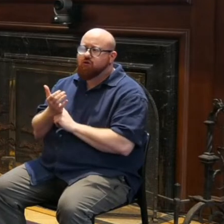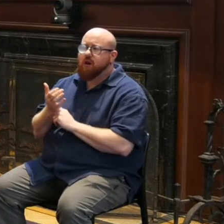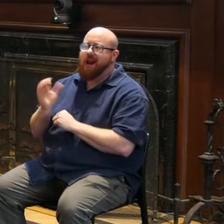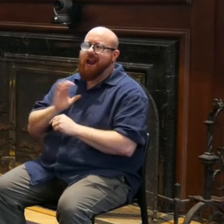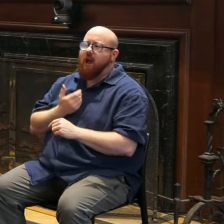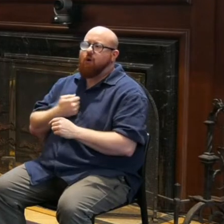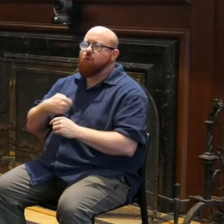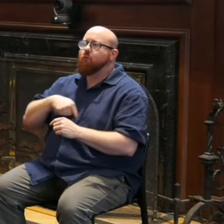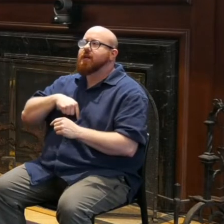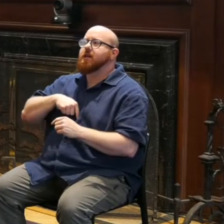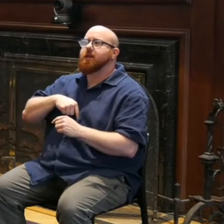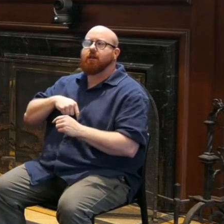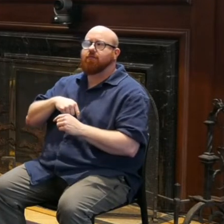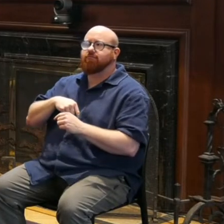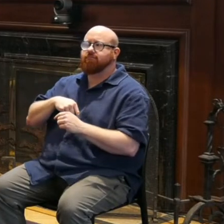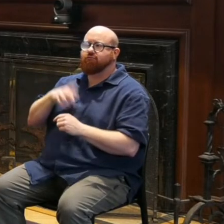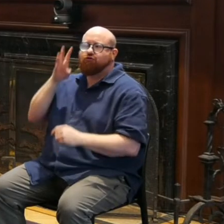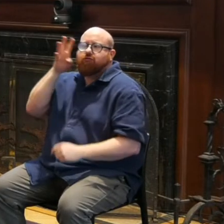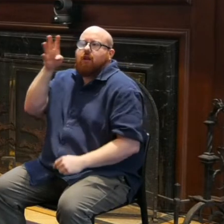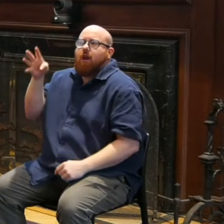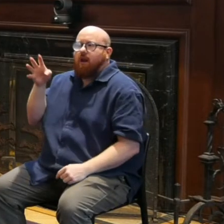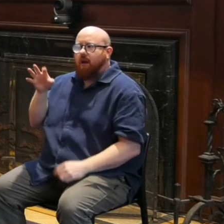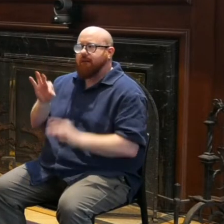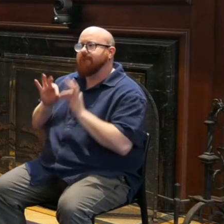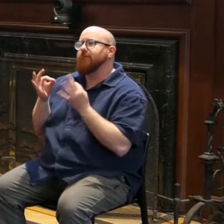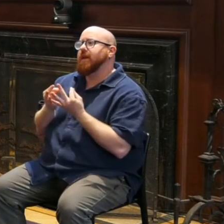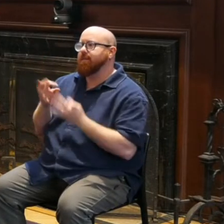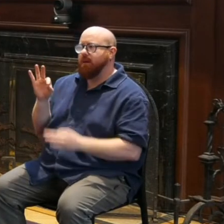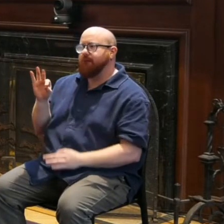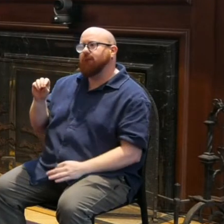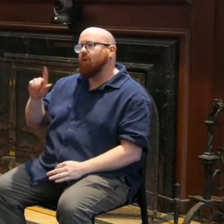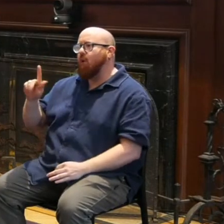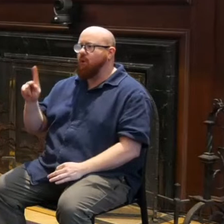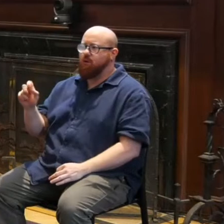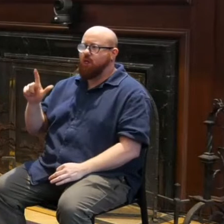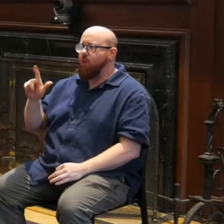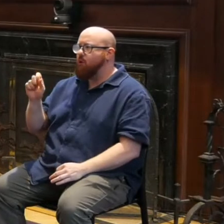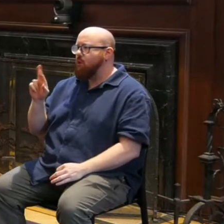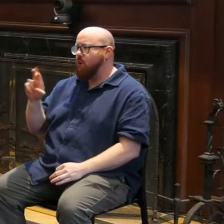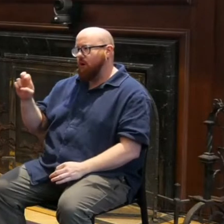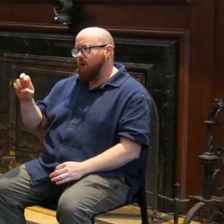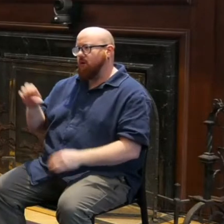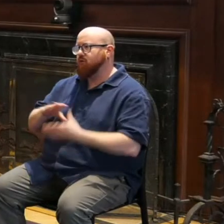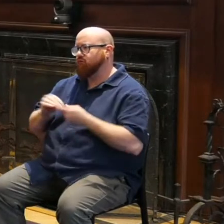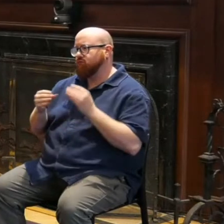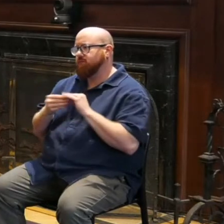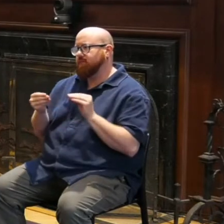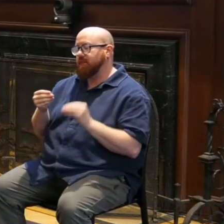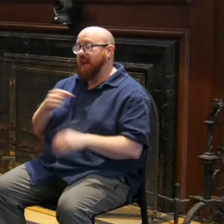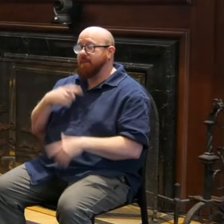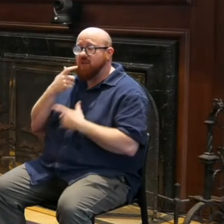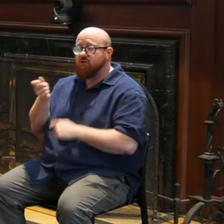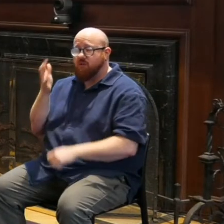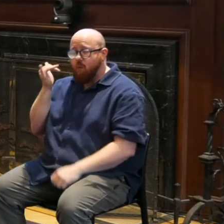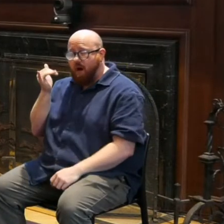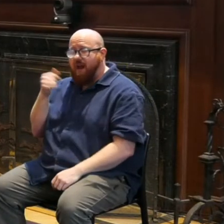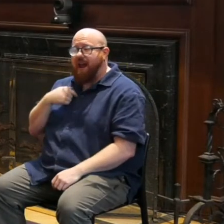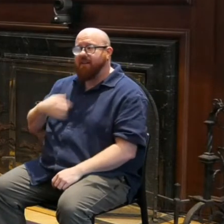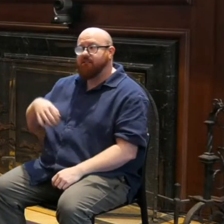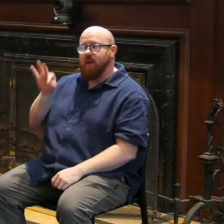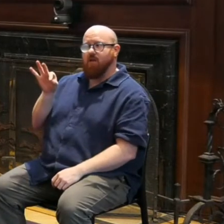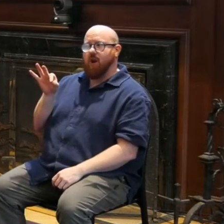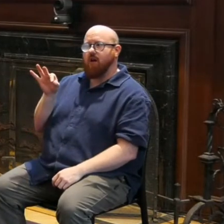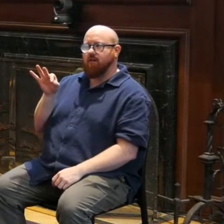how we create family folklore, things like that. And particularly interested because I found out after a